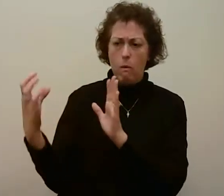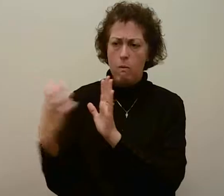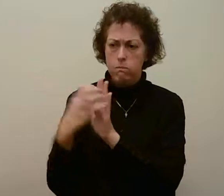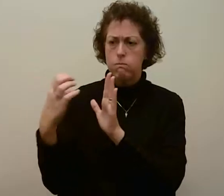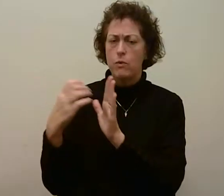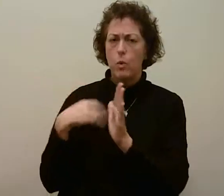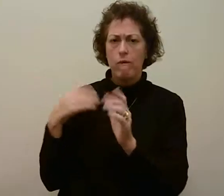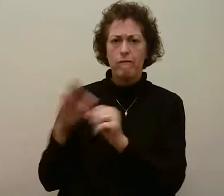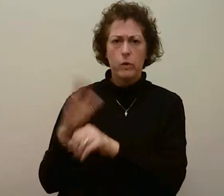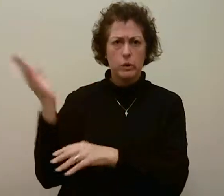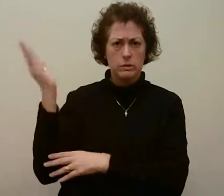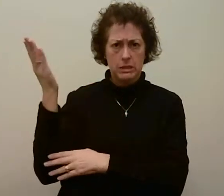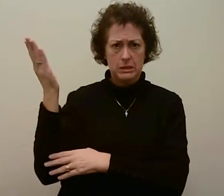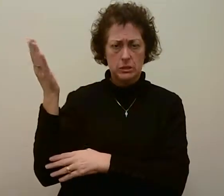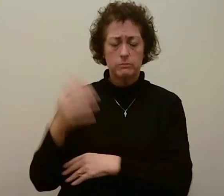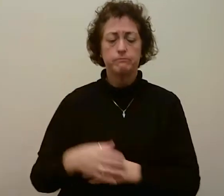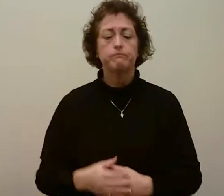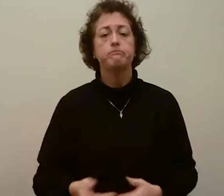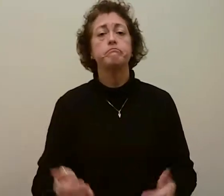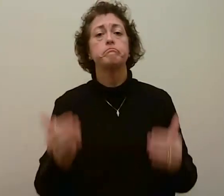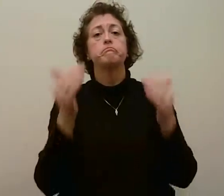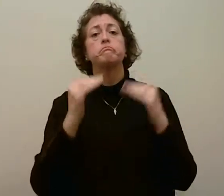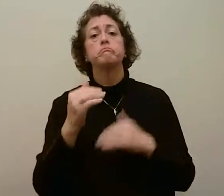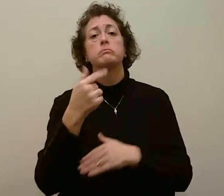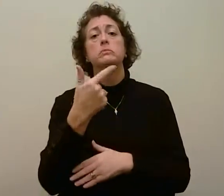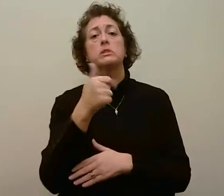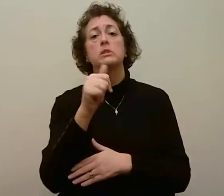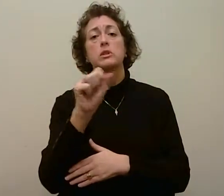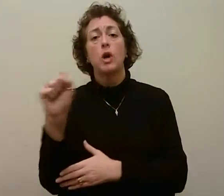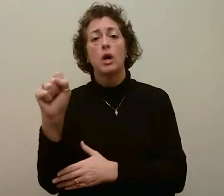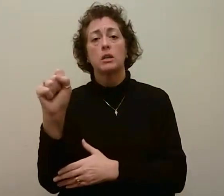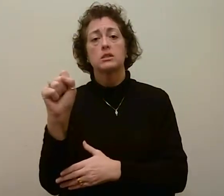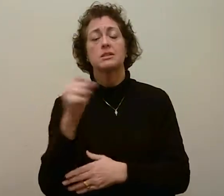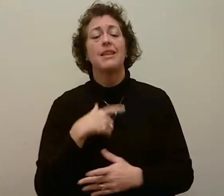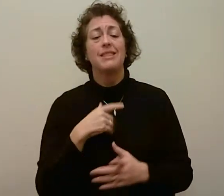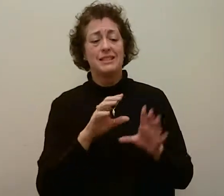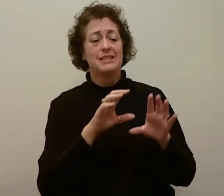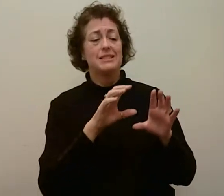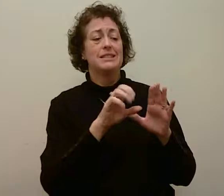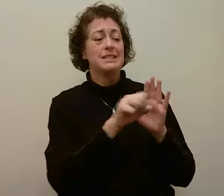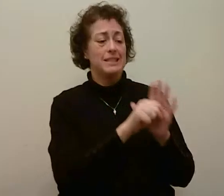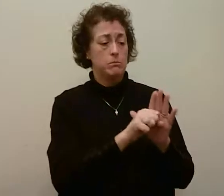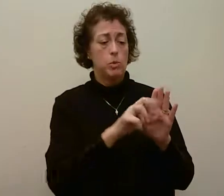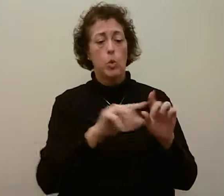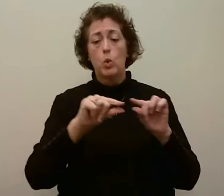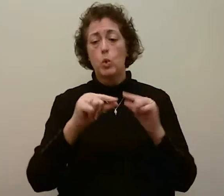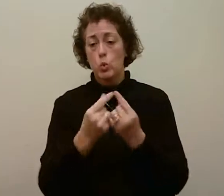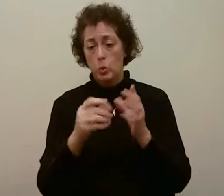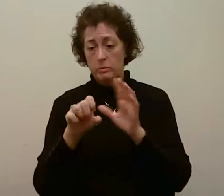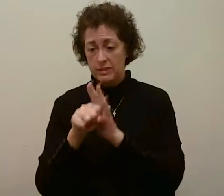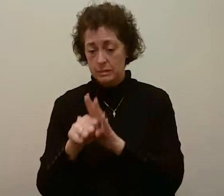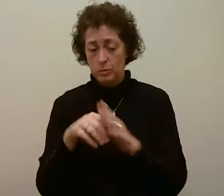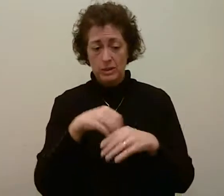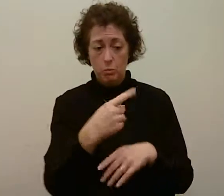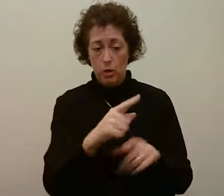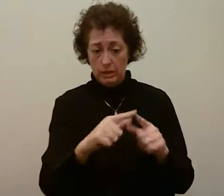Gloss. Gloss is a symbol or group of symbols in one language that is used to represent the meaning of a symbol